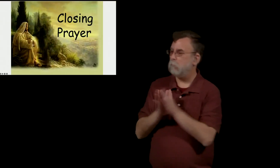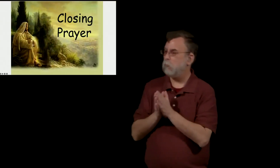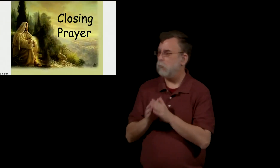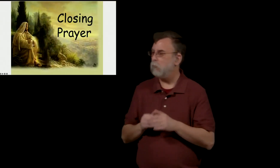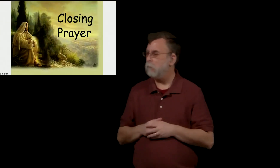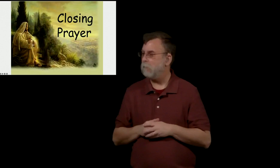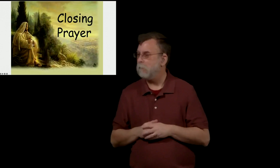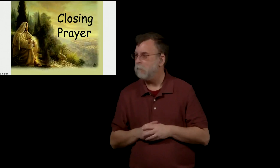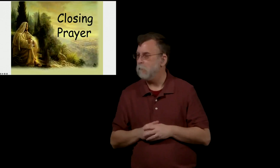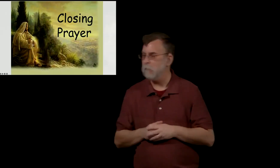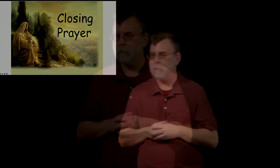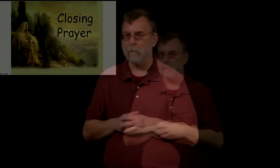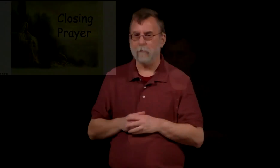Now our closing prayer.